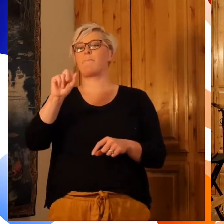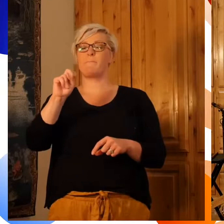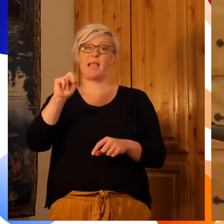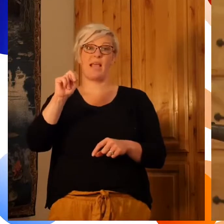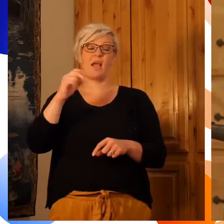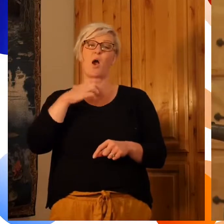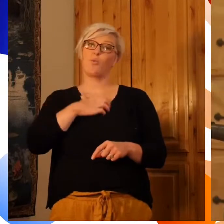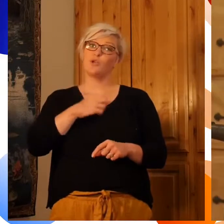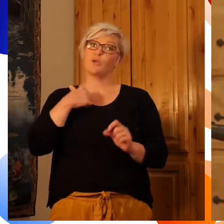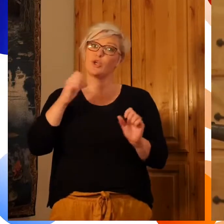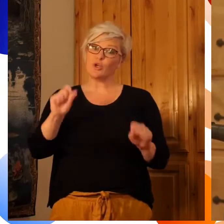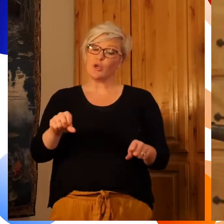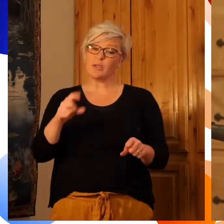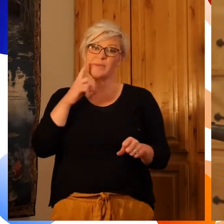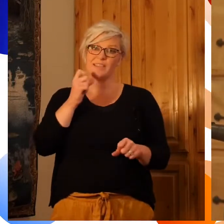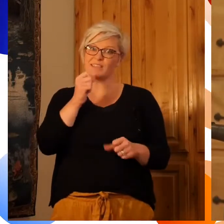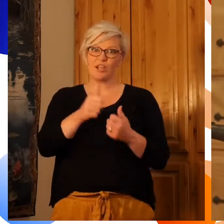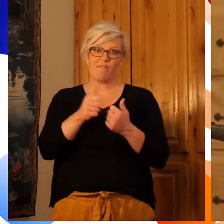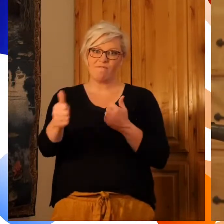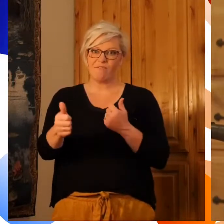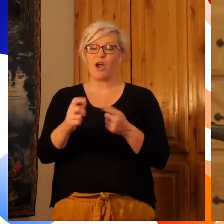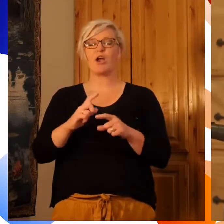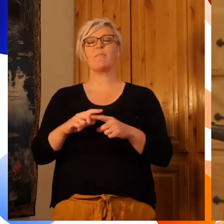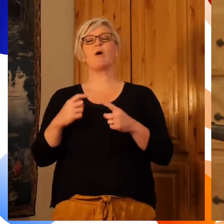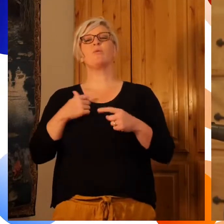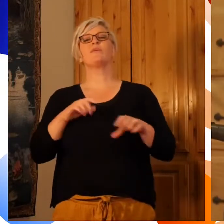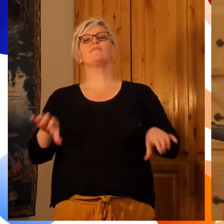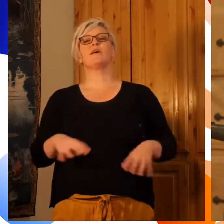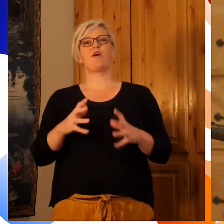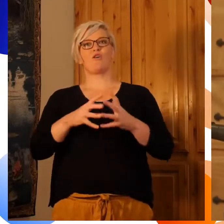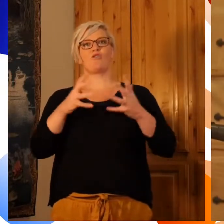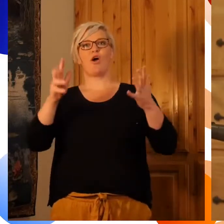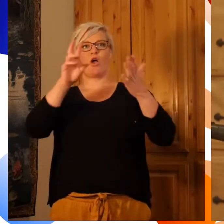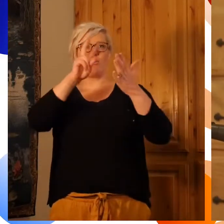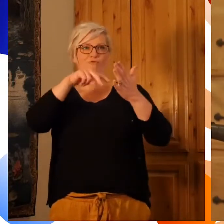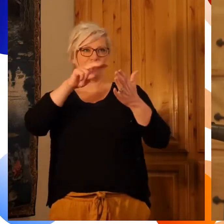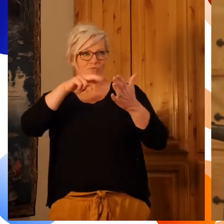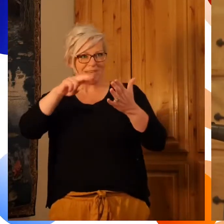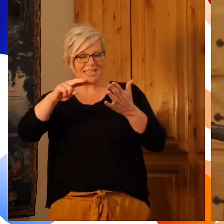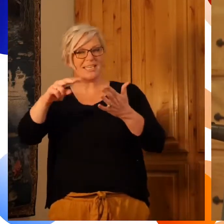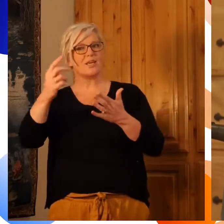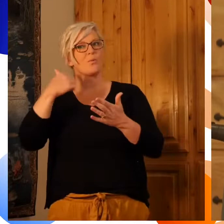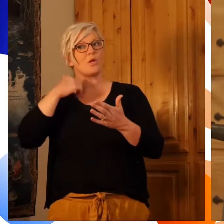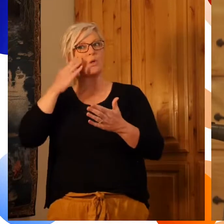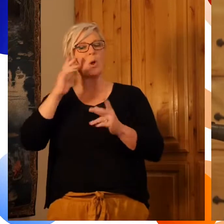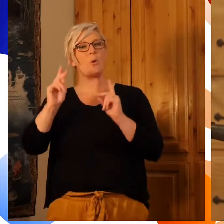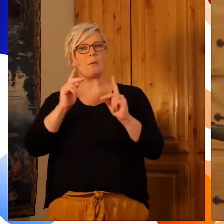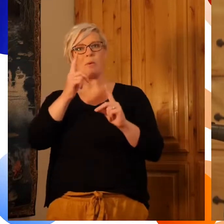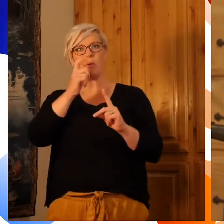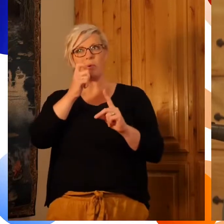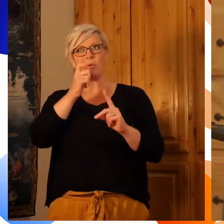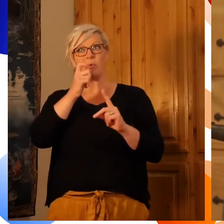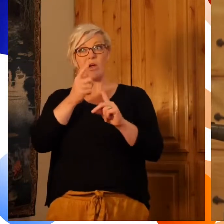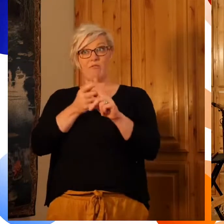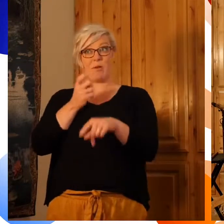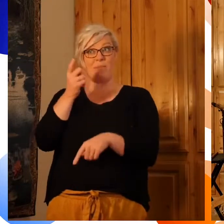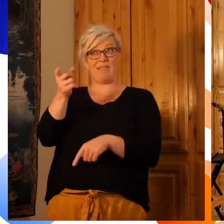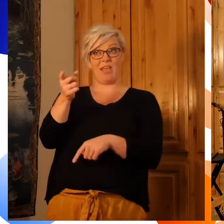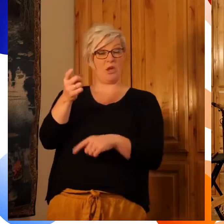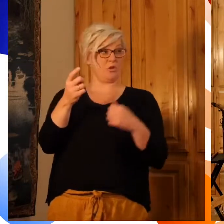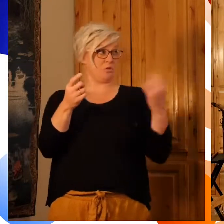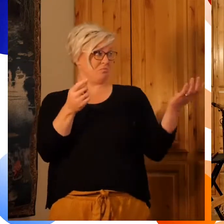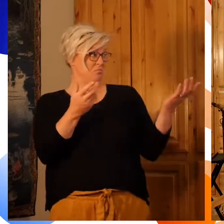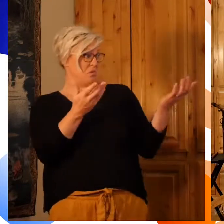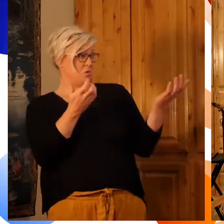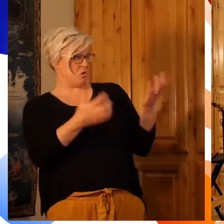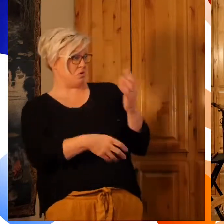there. But we've done a lot of reading about it, and we actually know people that have been from there. And if you want to, yeah. So add the next